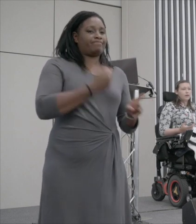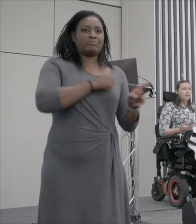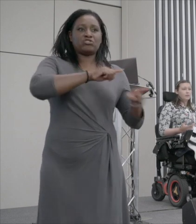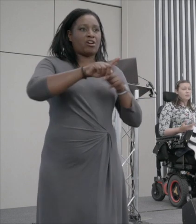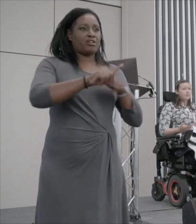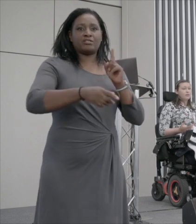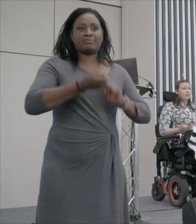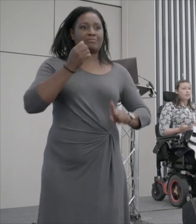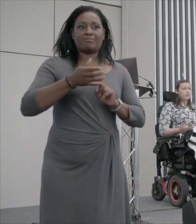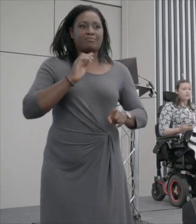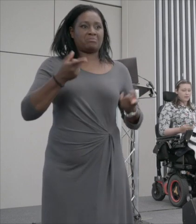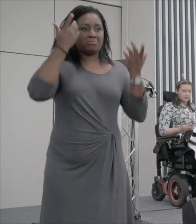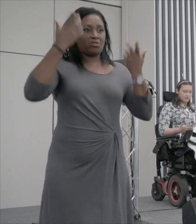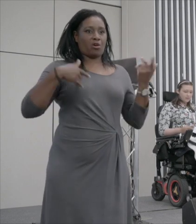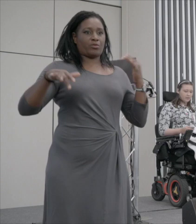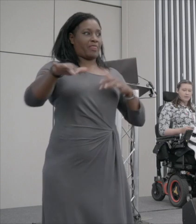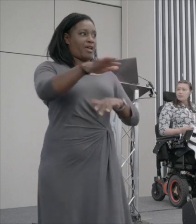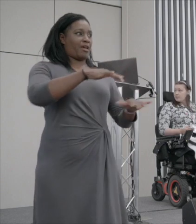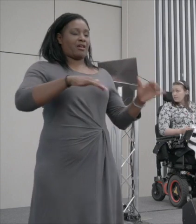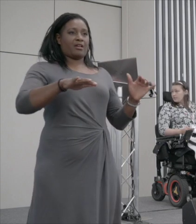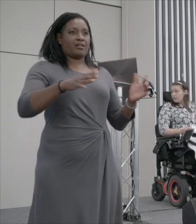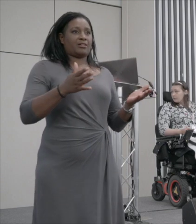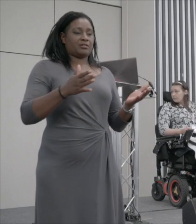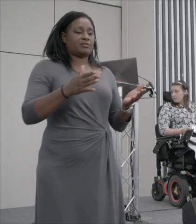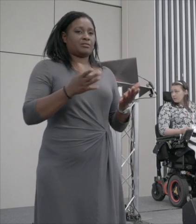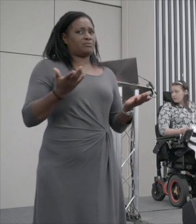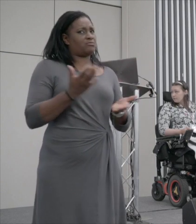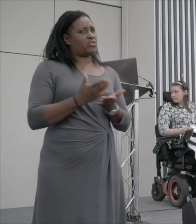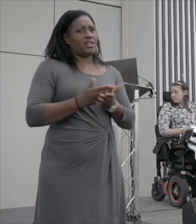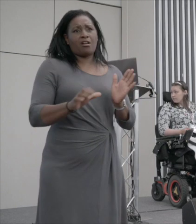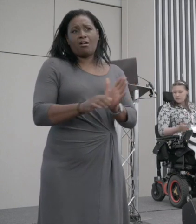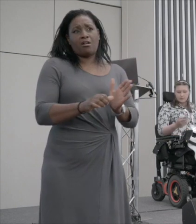were out there, which is very hard if you don't know. But,